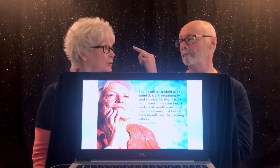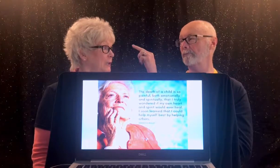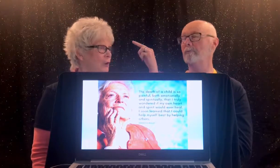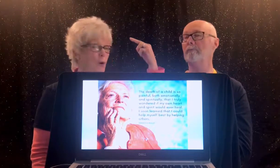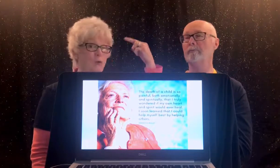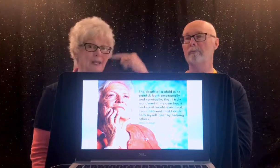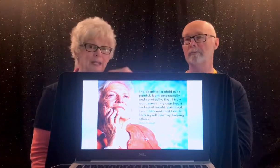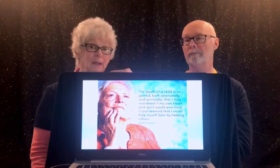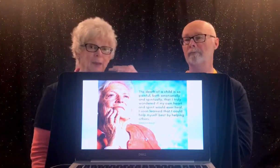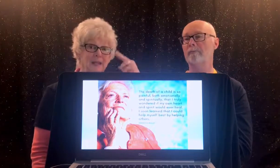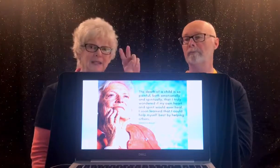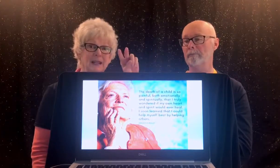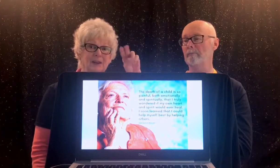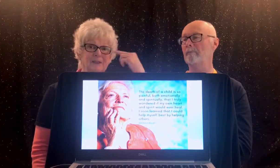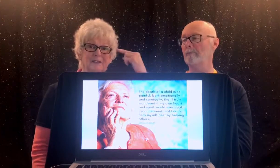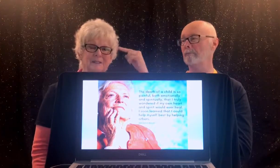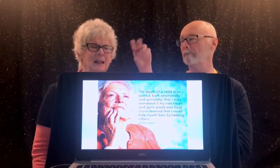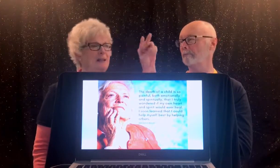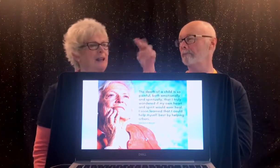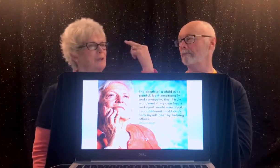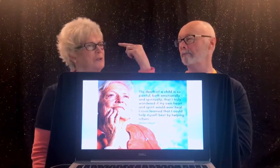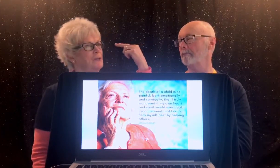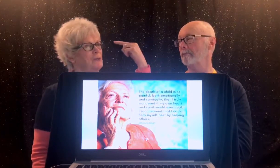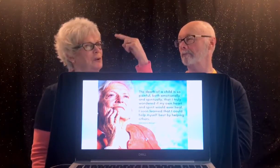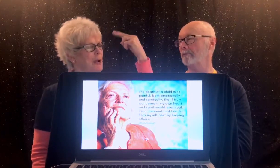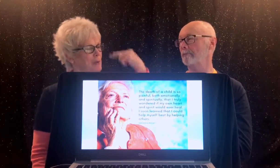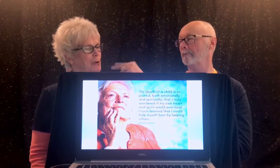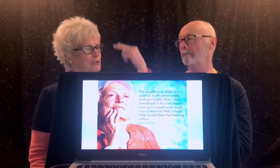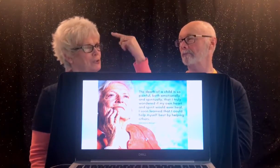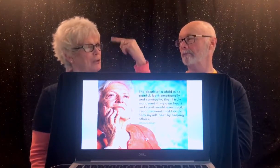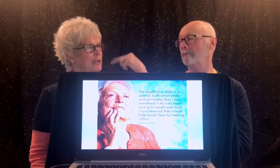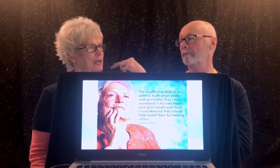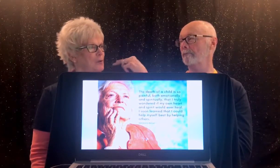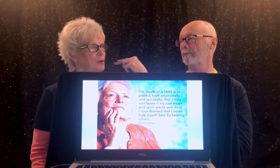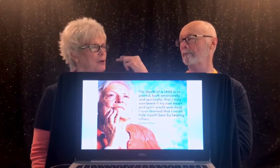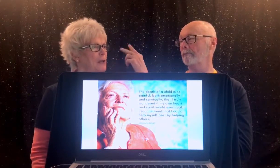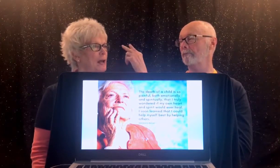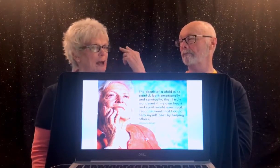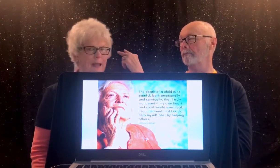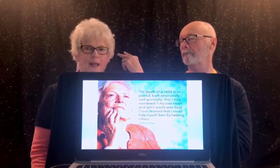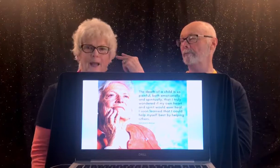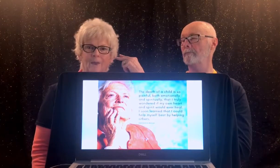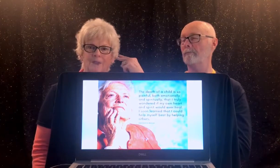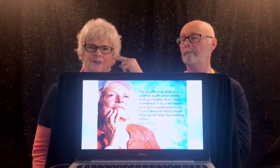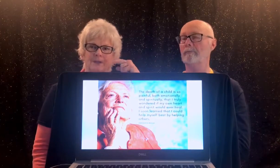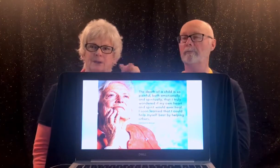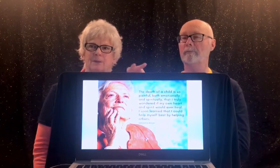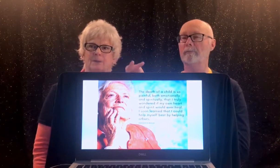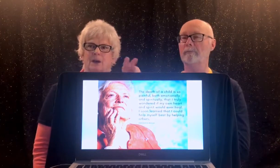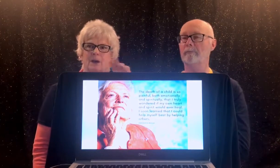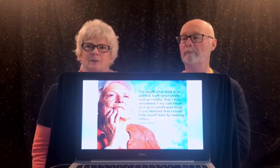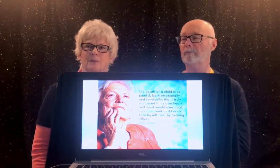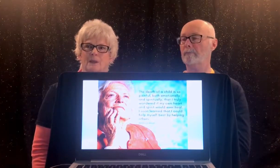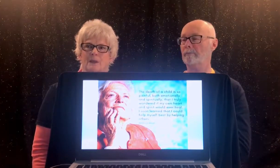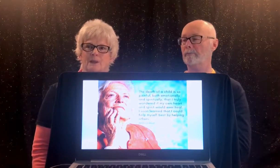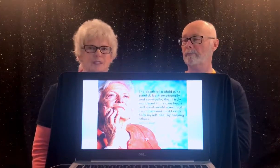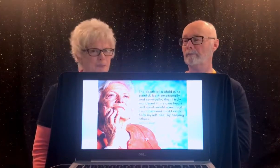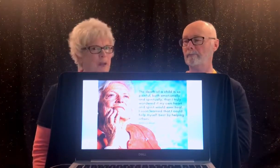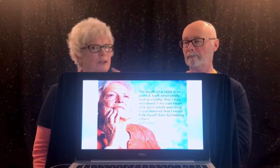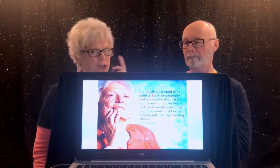looking only in myself. In sign language, those are eyeballs looking inward. I was inspired to